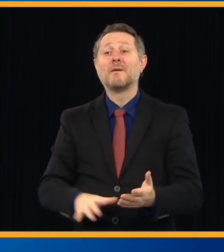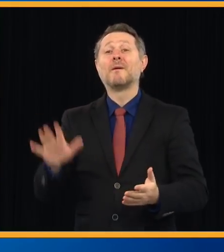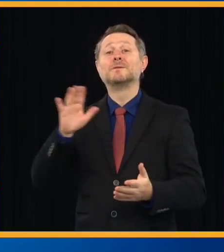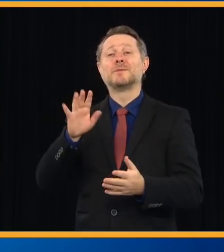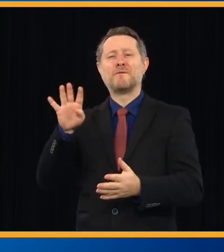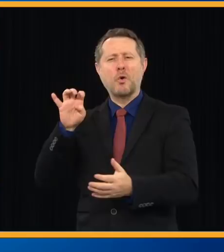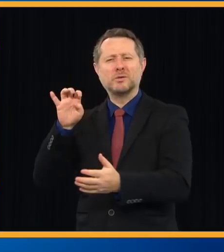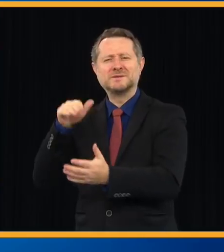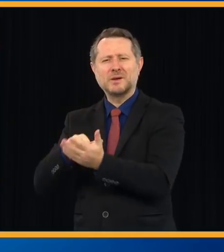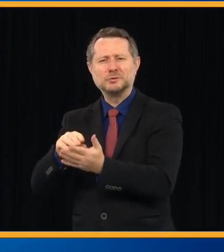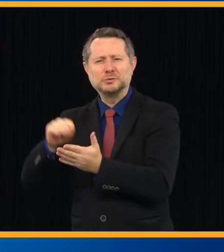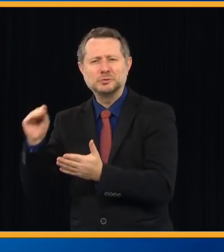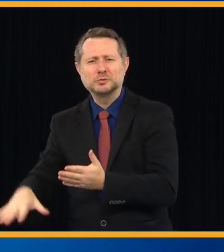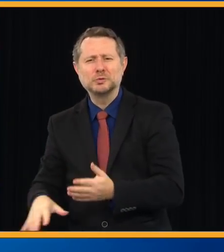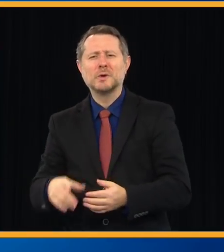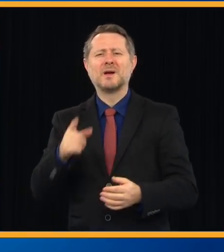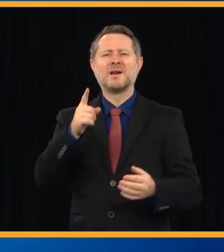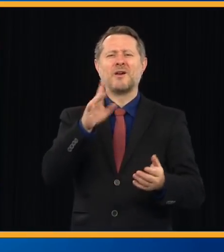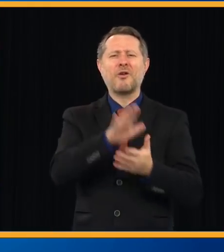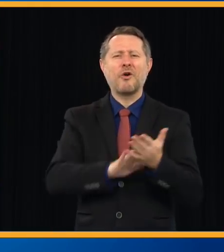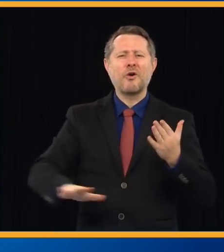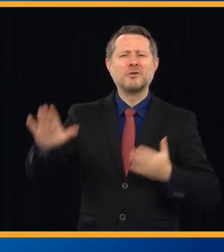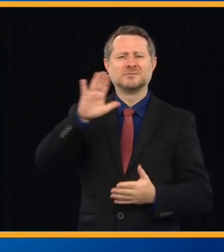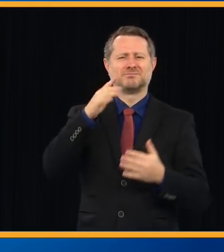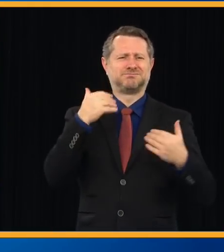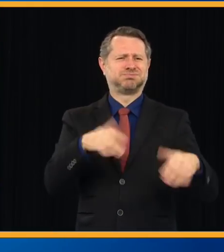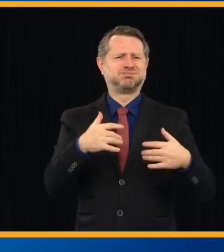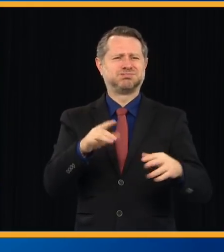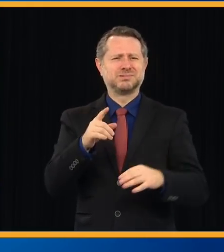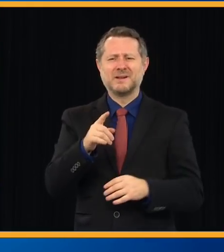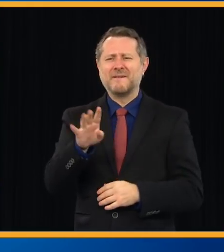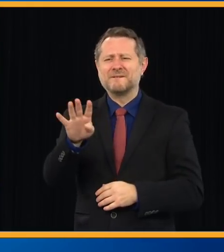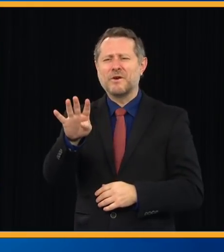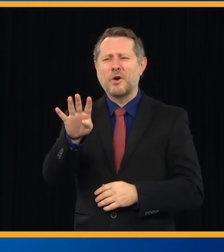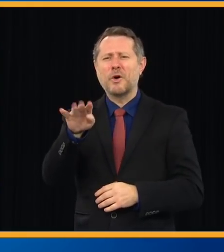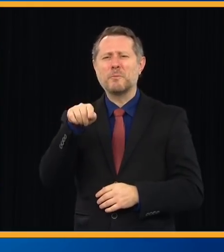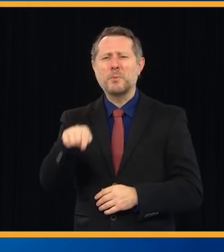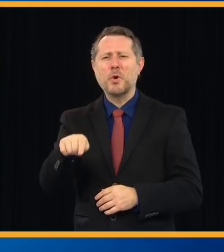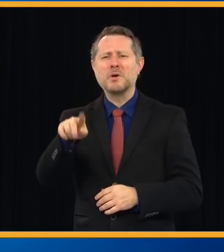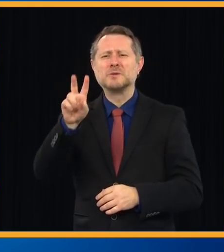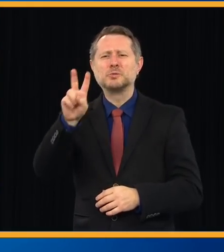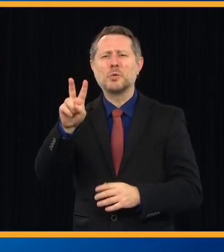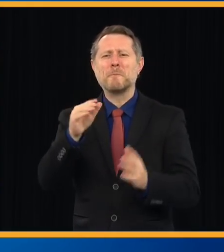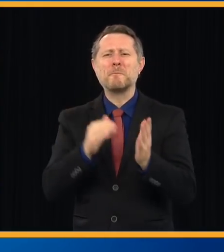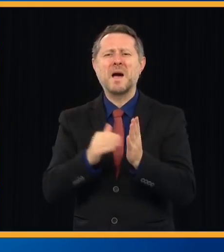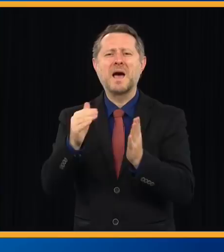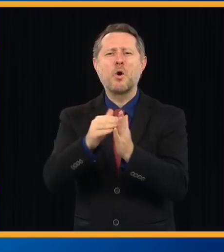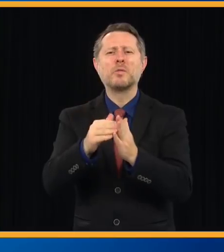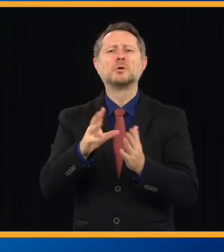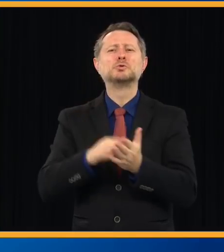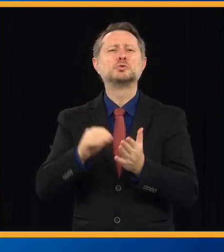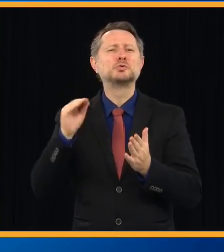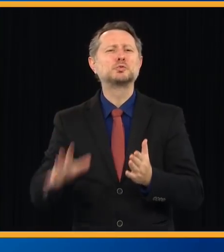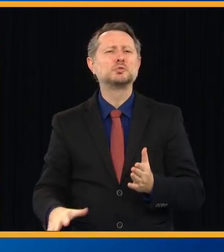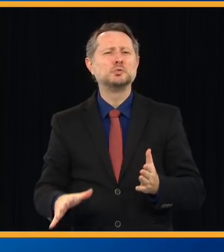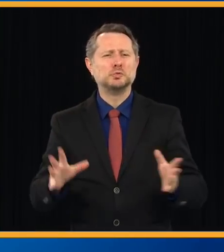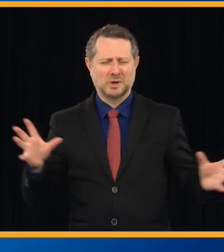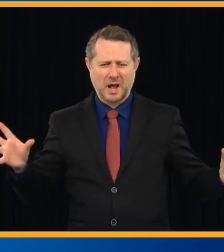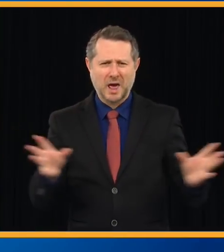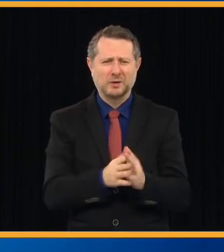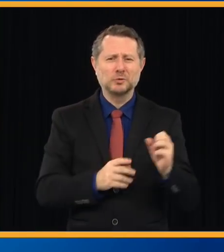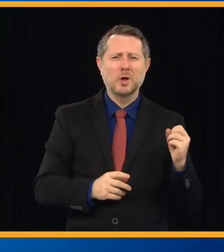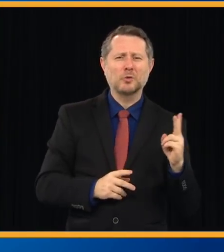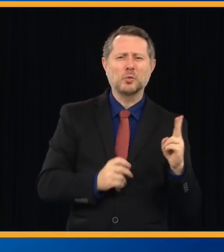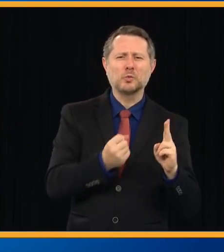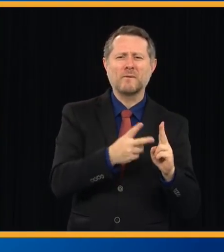private colleges, and total is 4.2 million students. So the decisions on the education system are